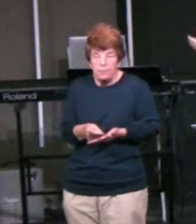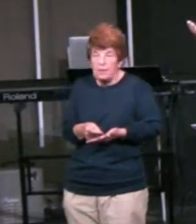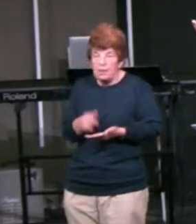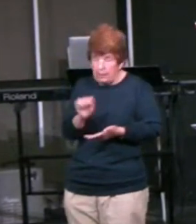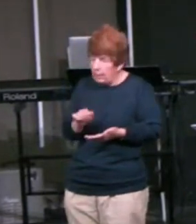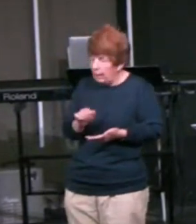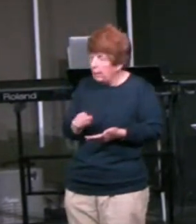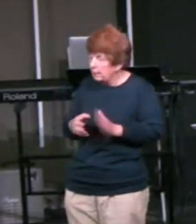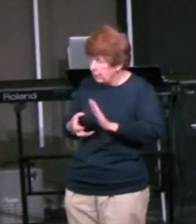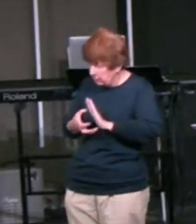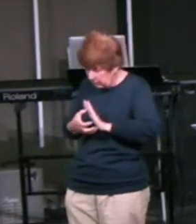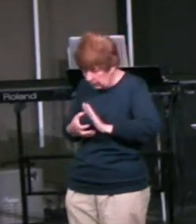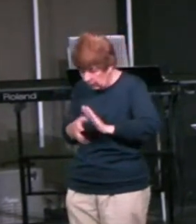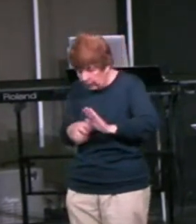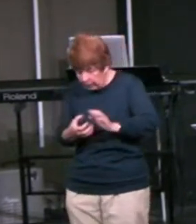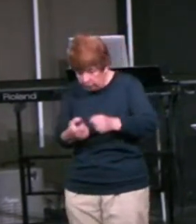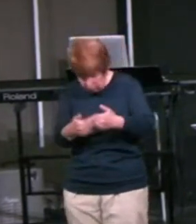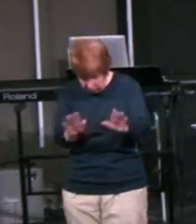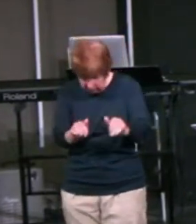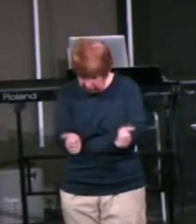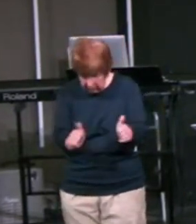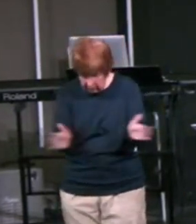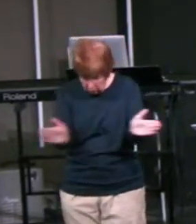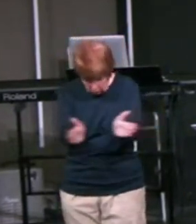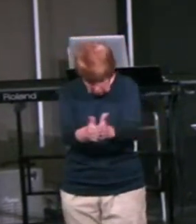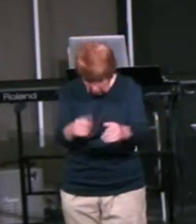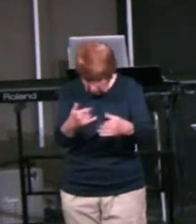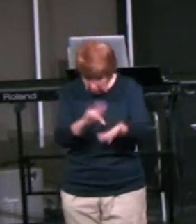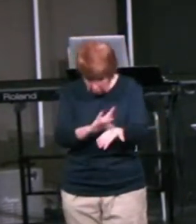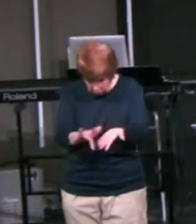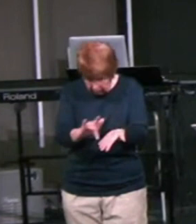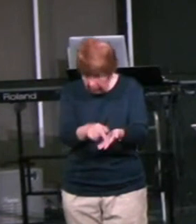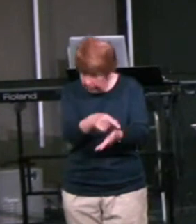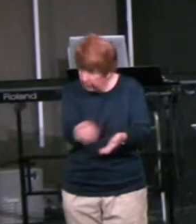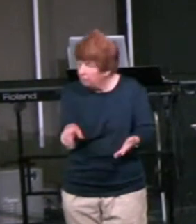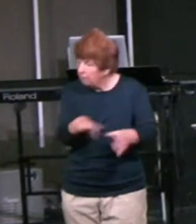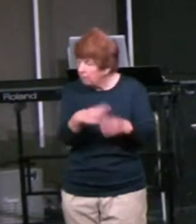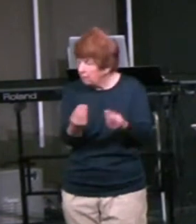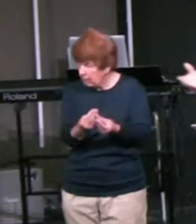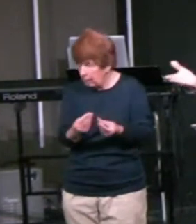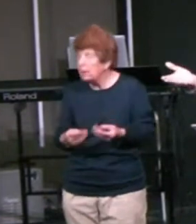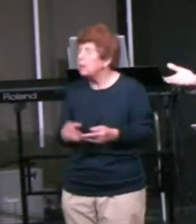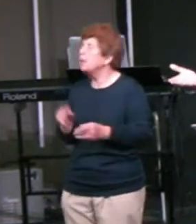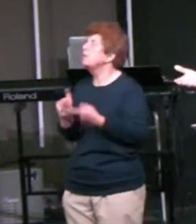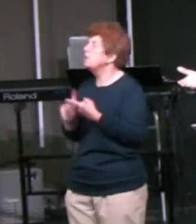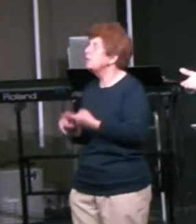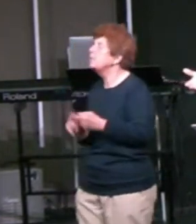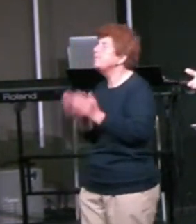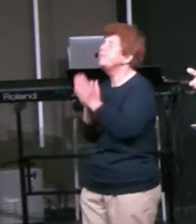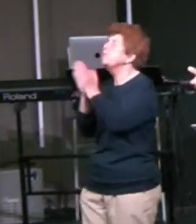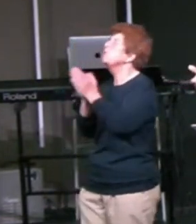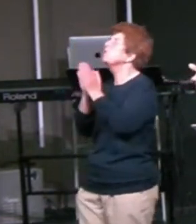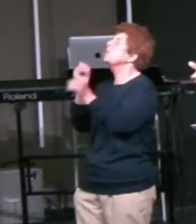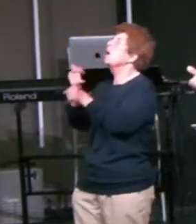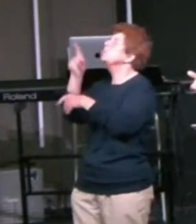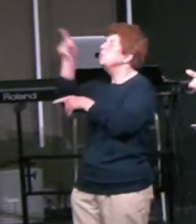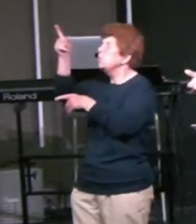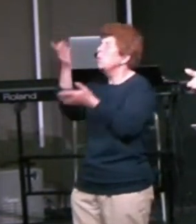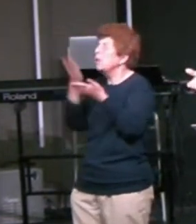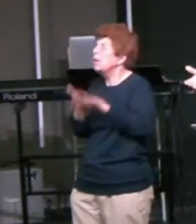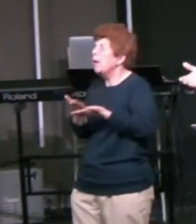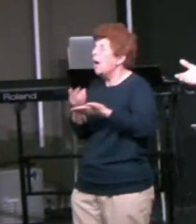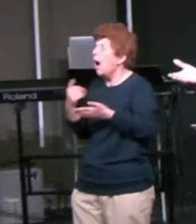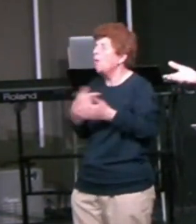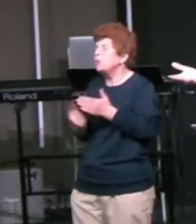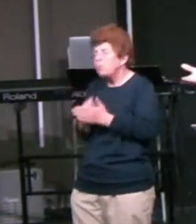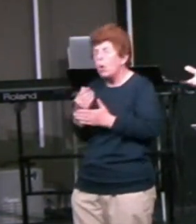Even when it was taken away from him, he could worship God and say, look, I came with nothing. I leave with